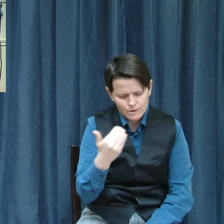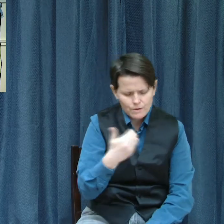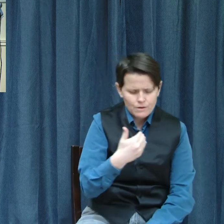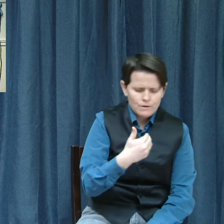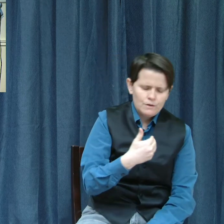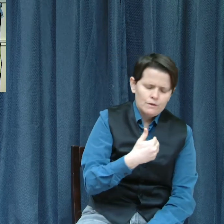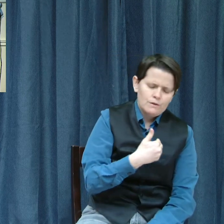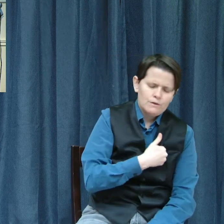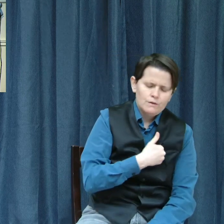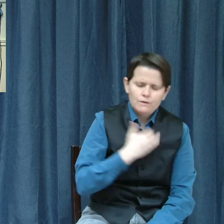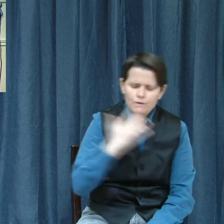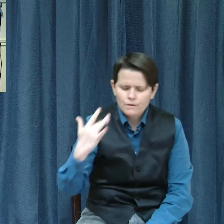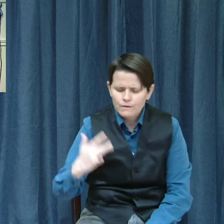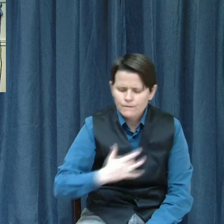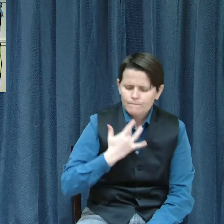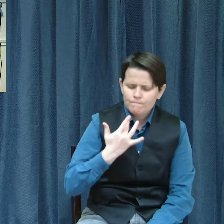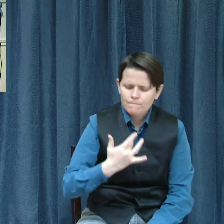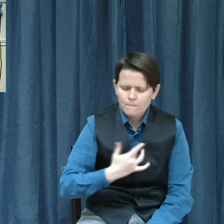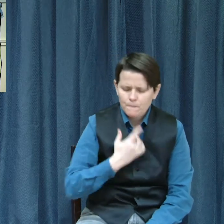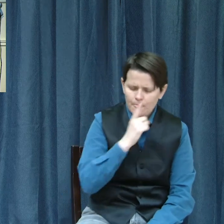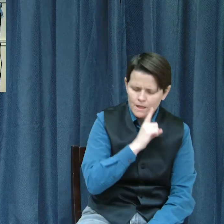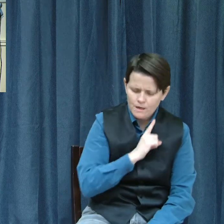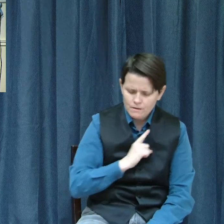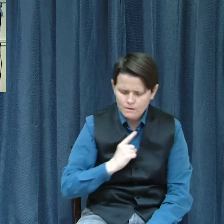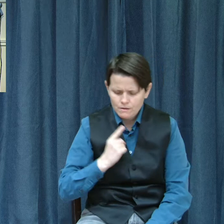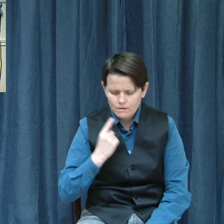stranded and you barely stand